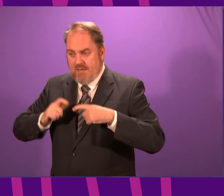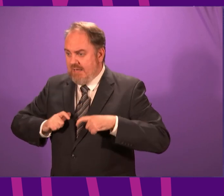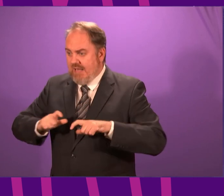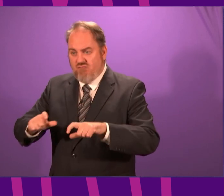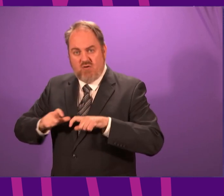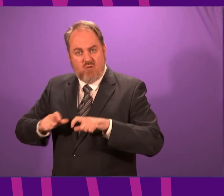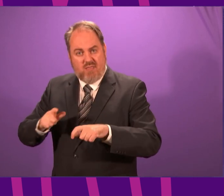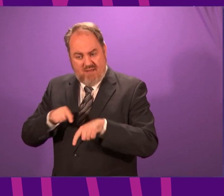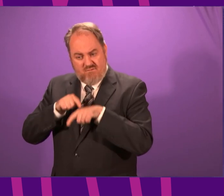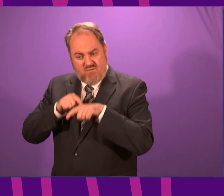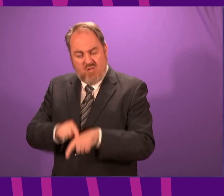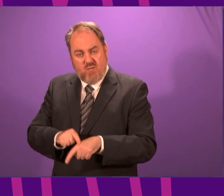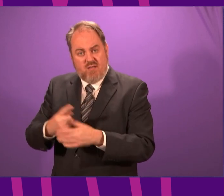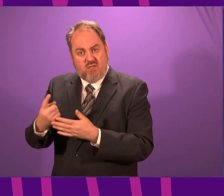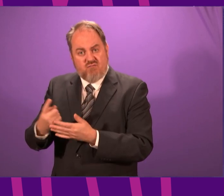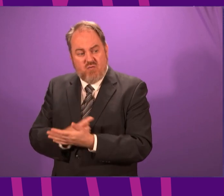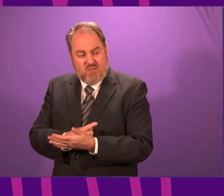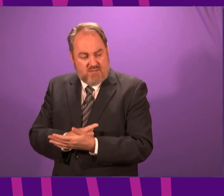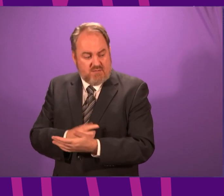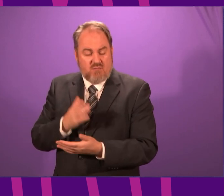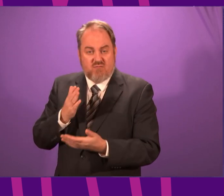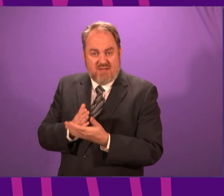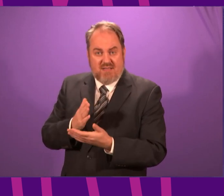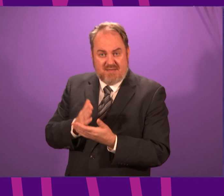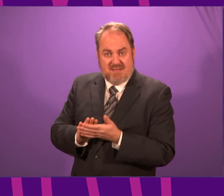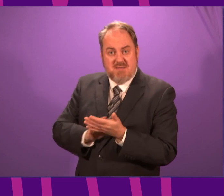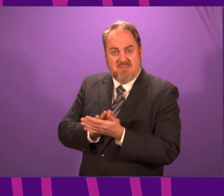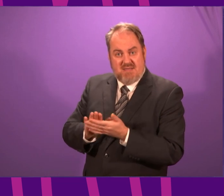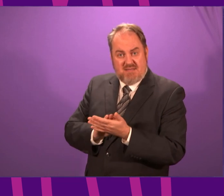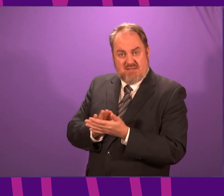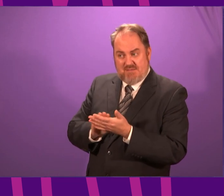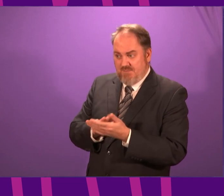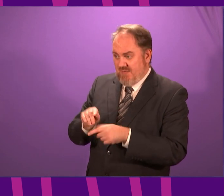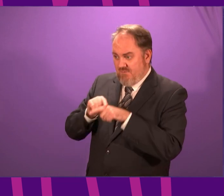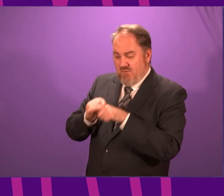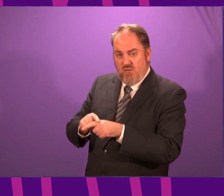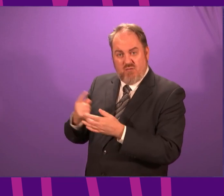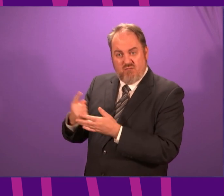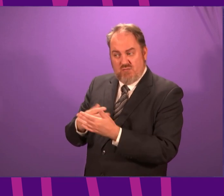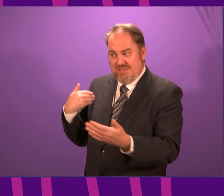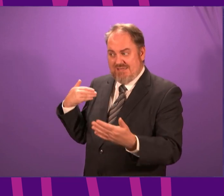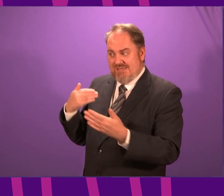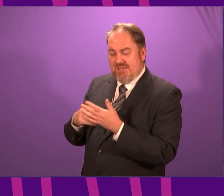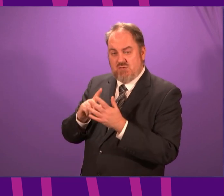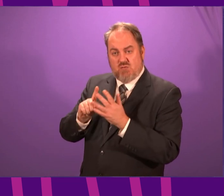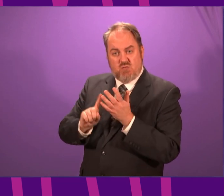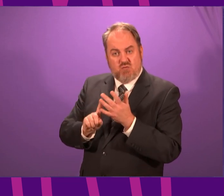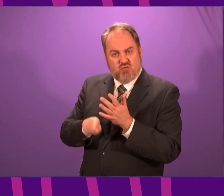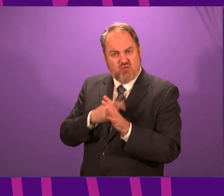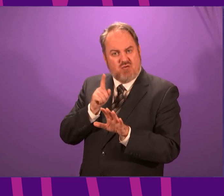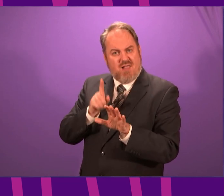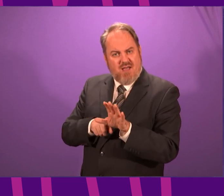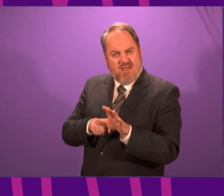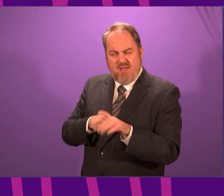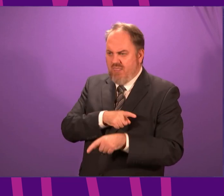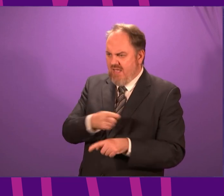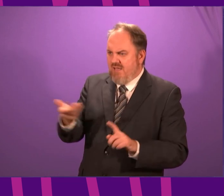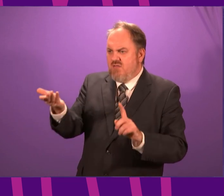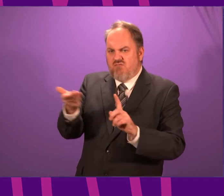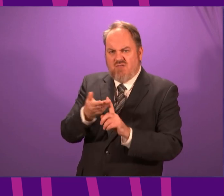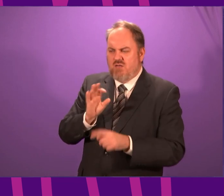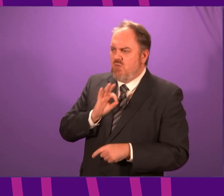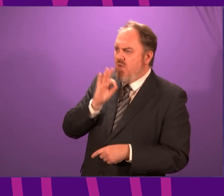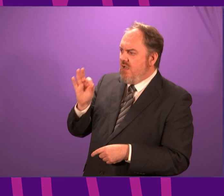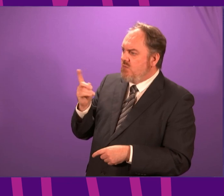businesses, including hospitality, have complied with social distancing since July. People are perfectly justified in asking us what